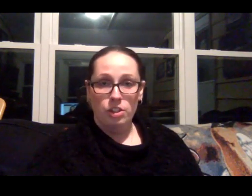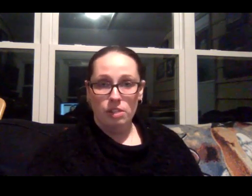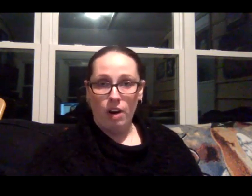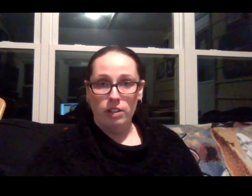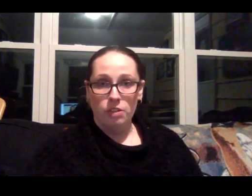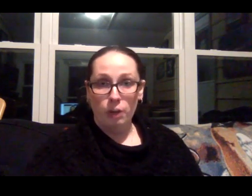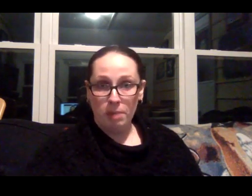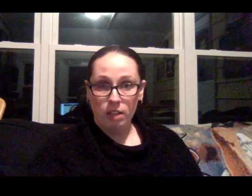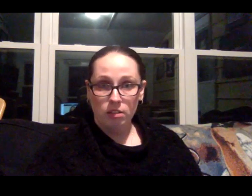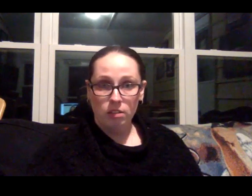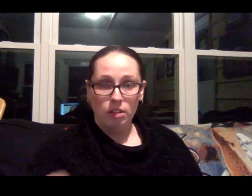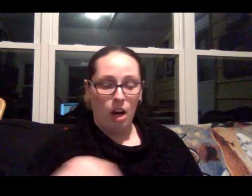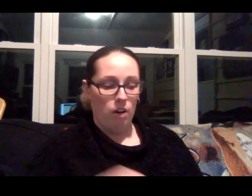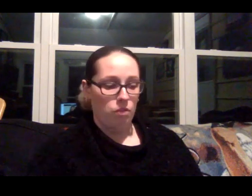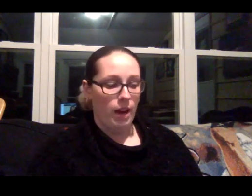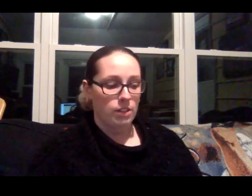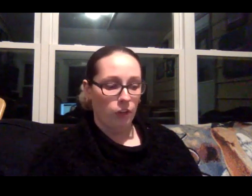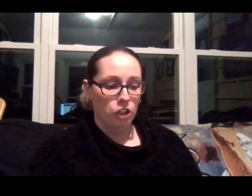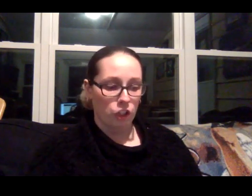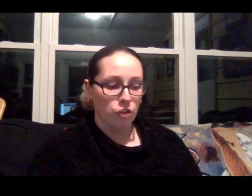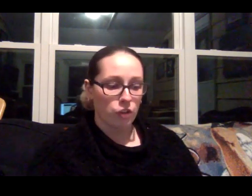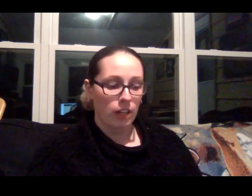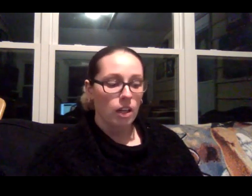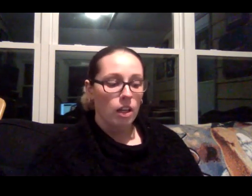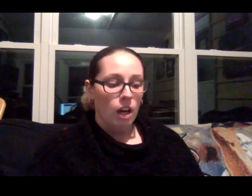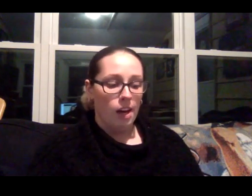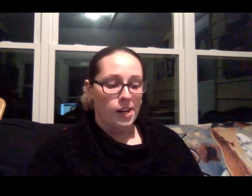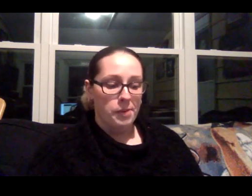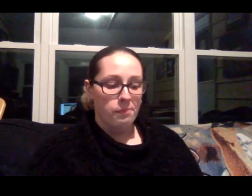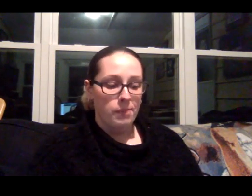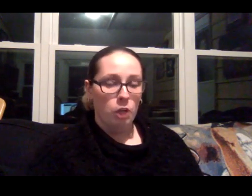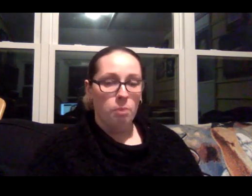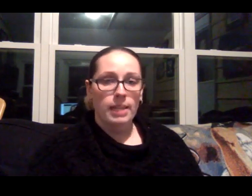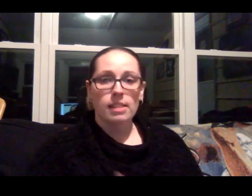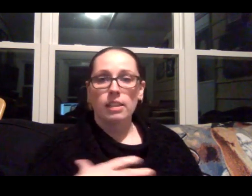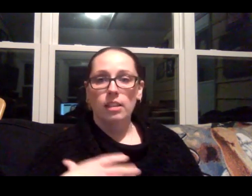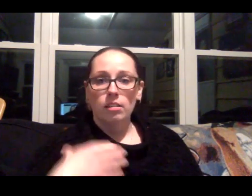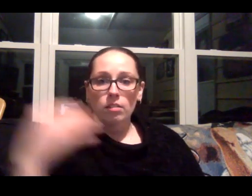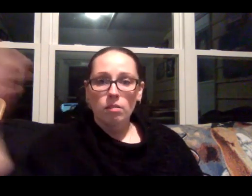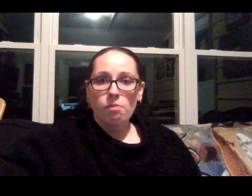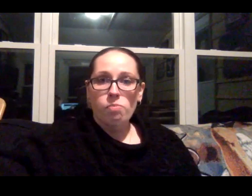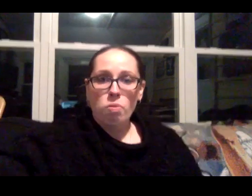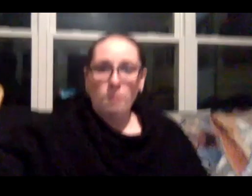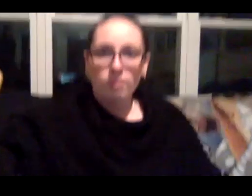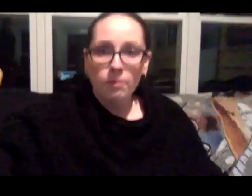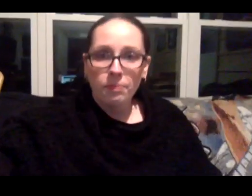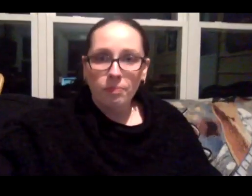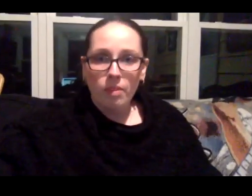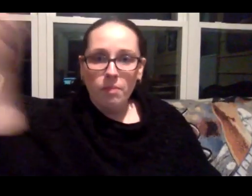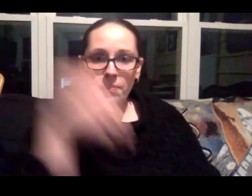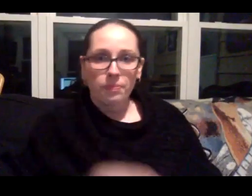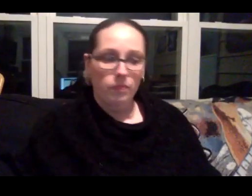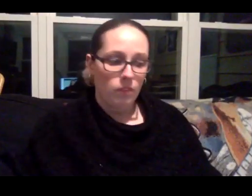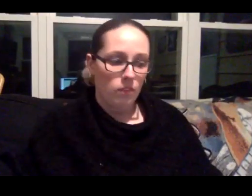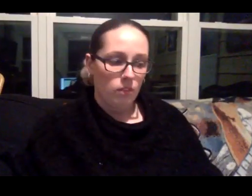accommodations as far as FERPA, our rights for our children. Um, you know, Can explain FERPA to everyone real quick? I think,